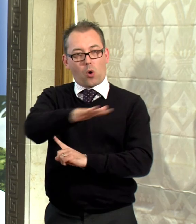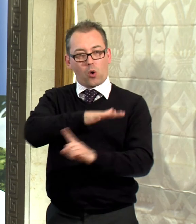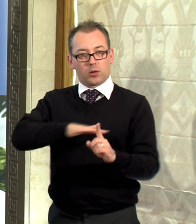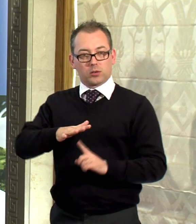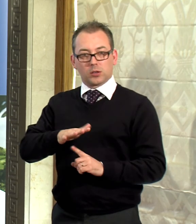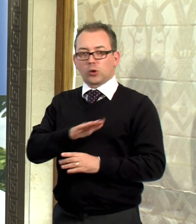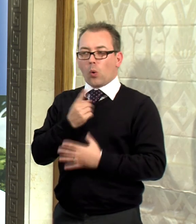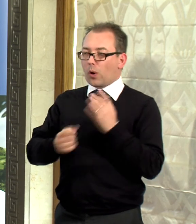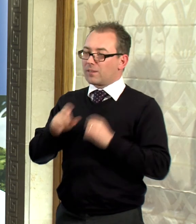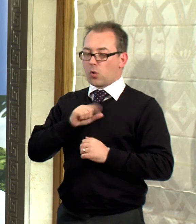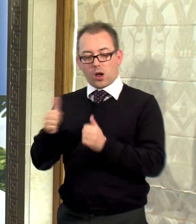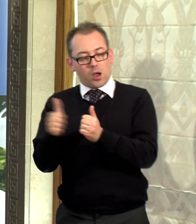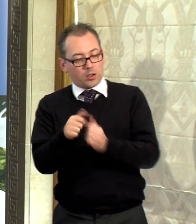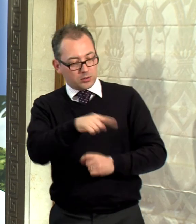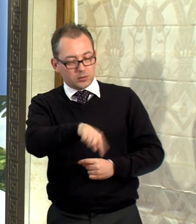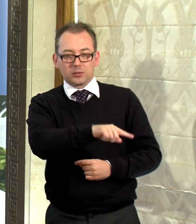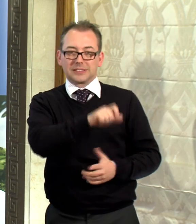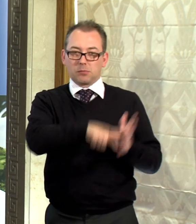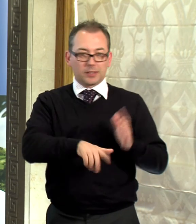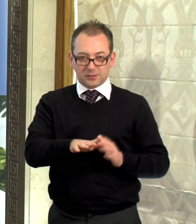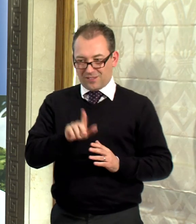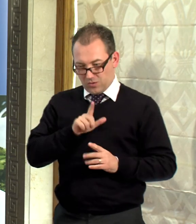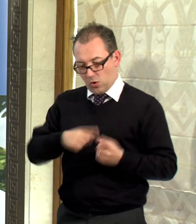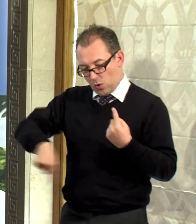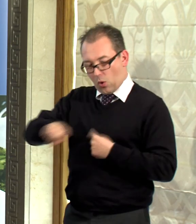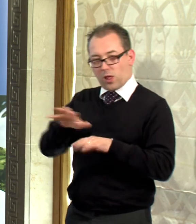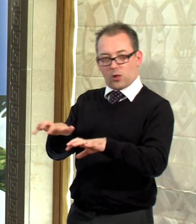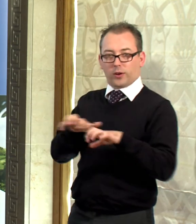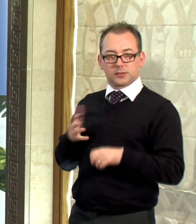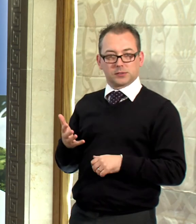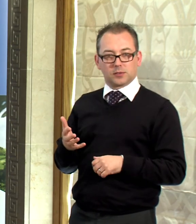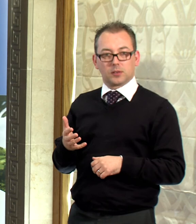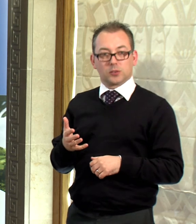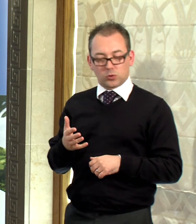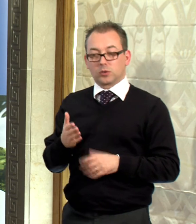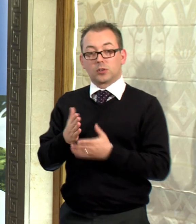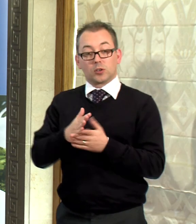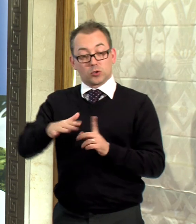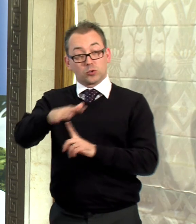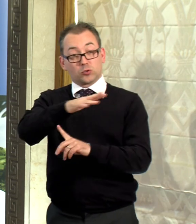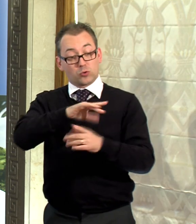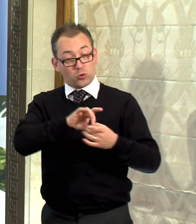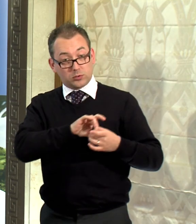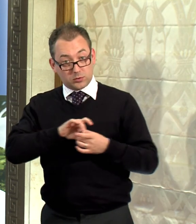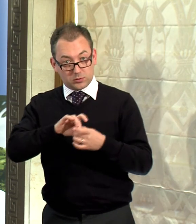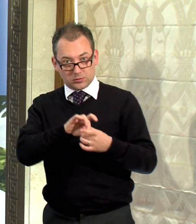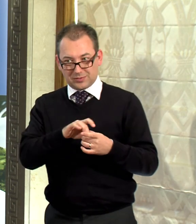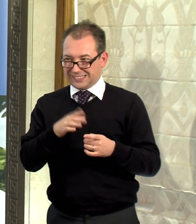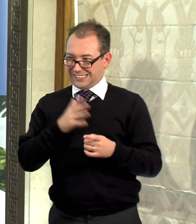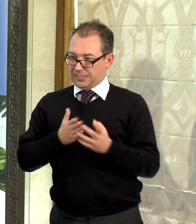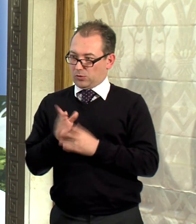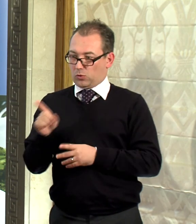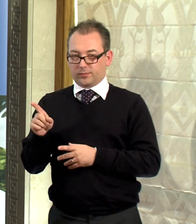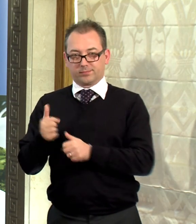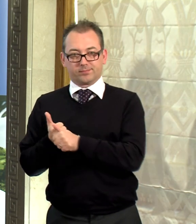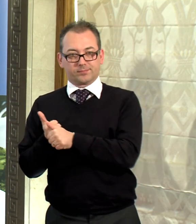disabilities. Furthermore, the promotion of social cohesion is advocated by this outlook.